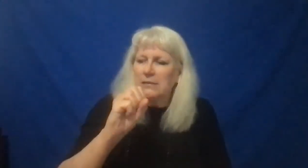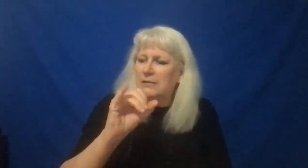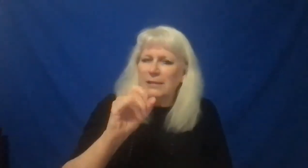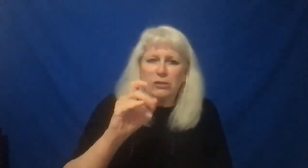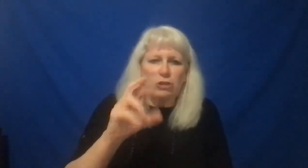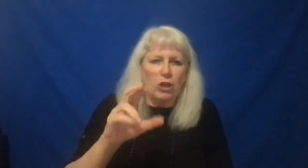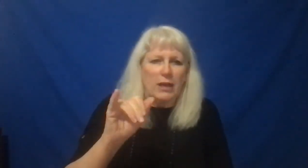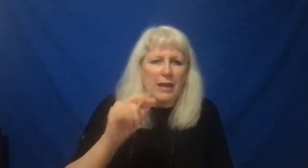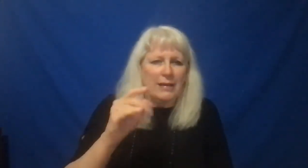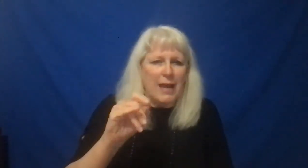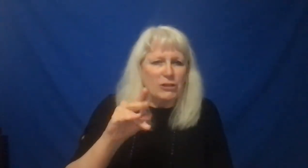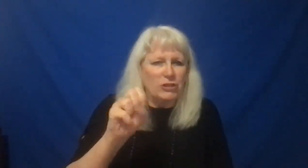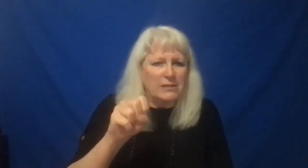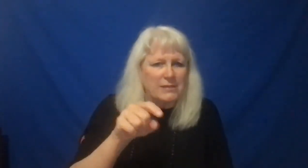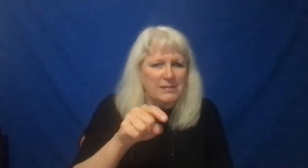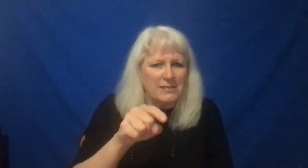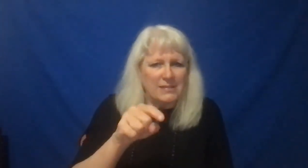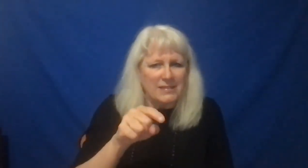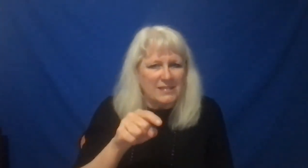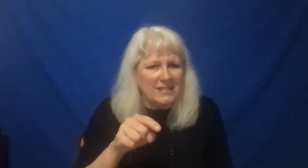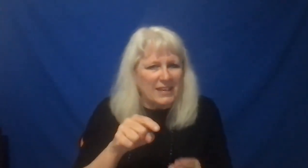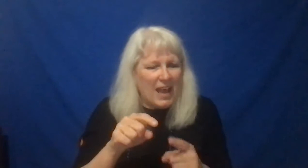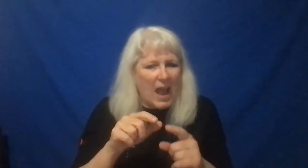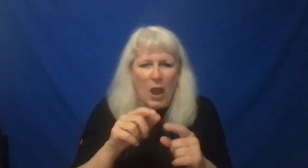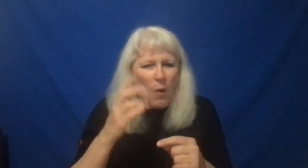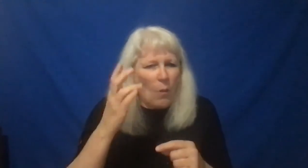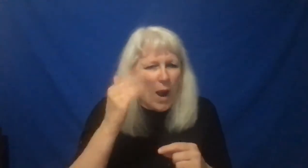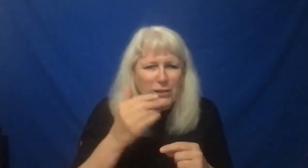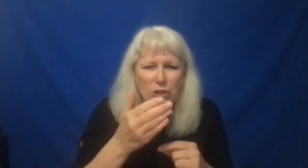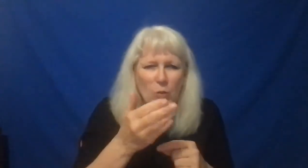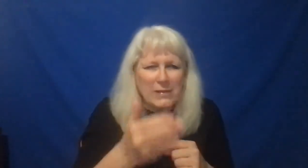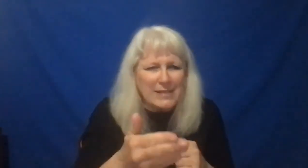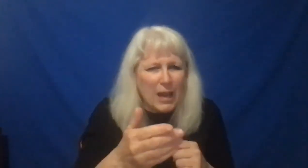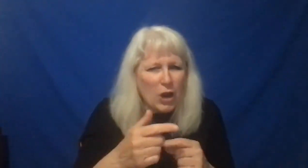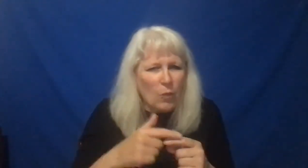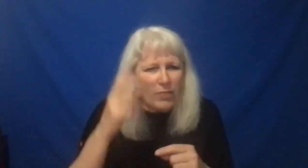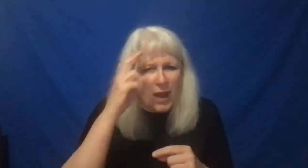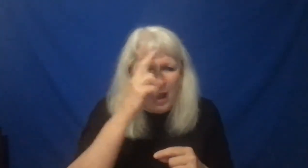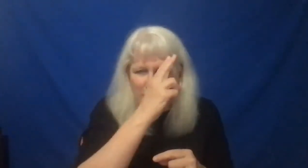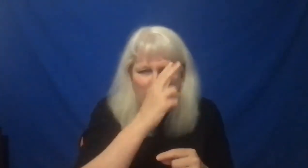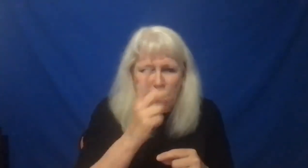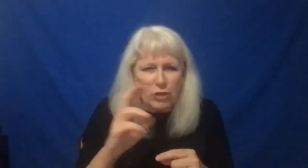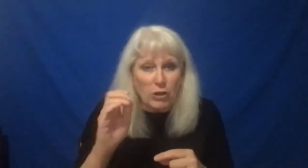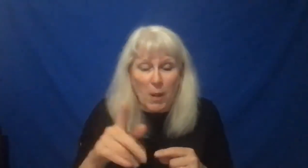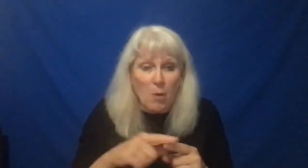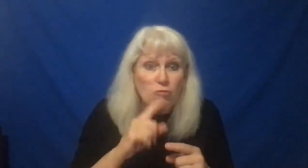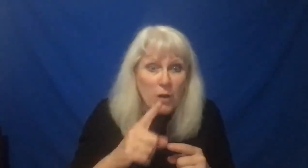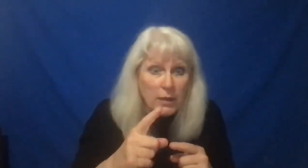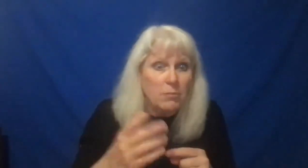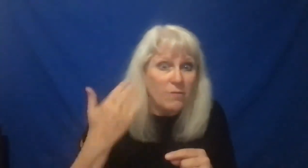St. Thomas Hospital and Dr. Bob? She had an emotional breakdown. She was a music teacher and she had an